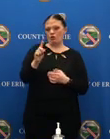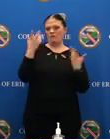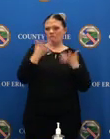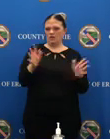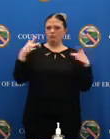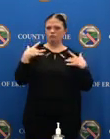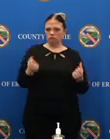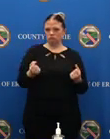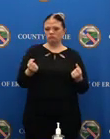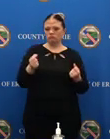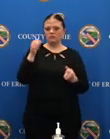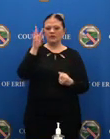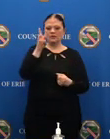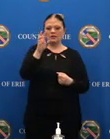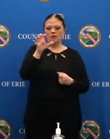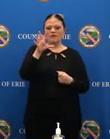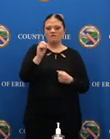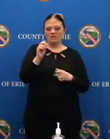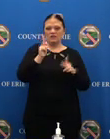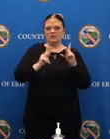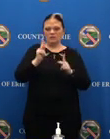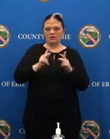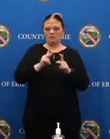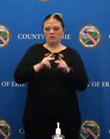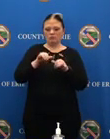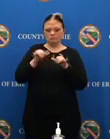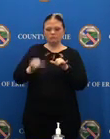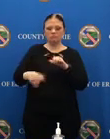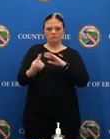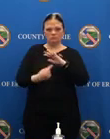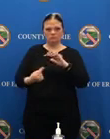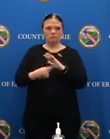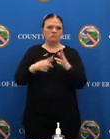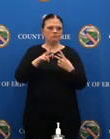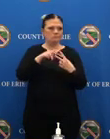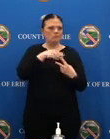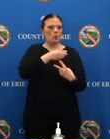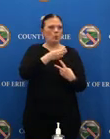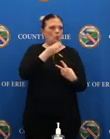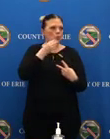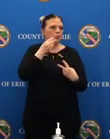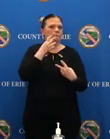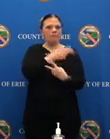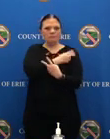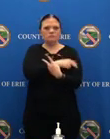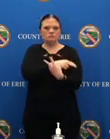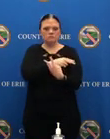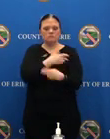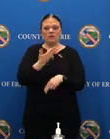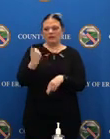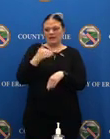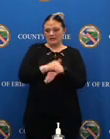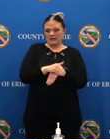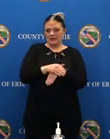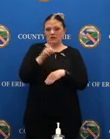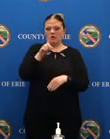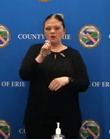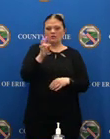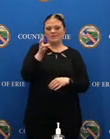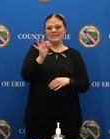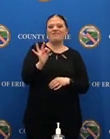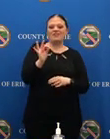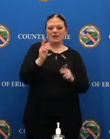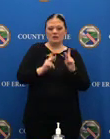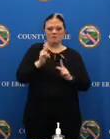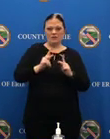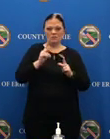recovered. 650 people are in isolation, whether it's at home or a hospital. And as of last evening, there were 179 individuals